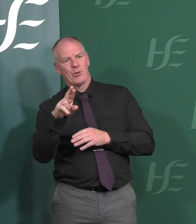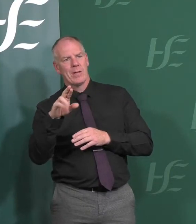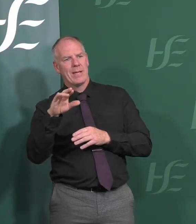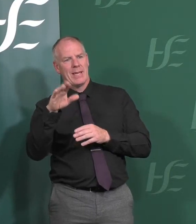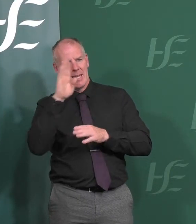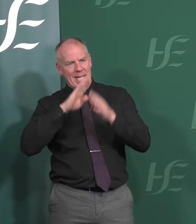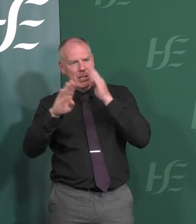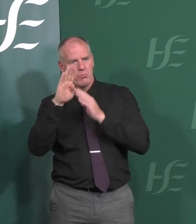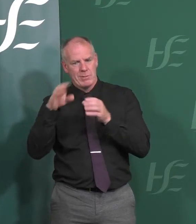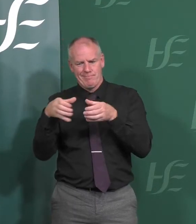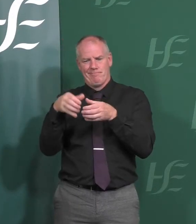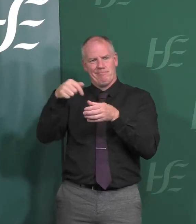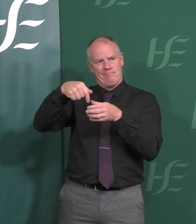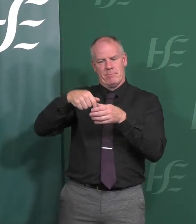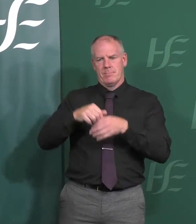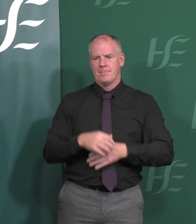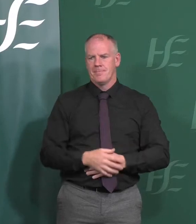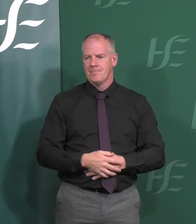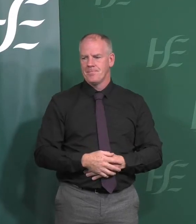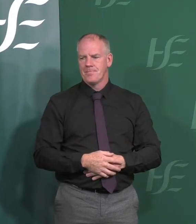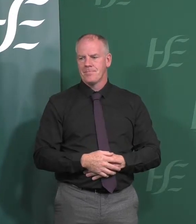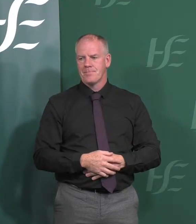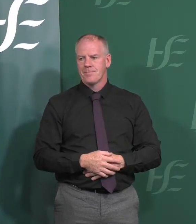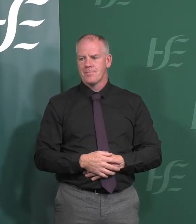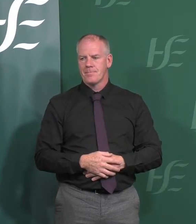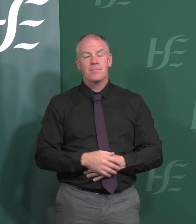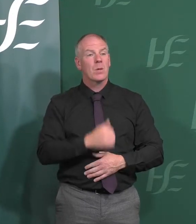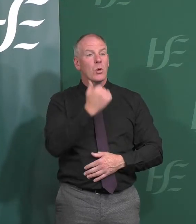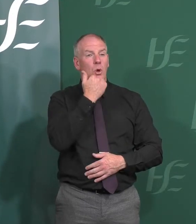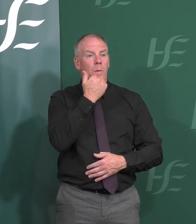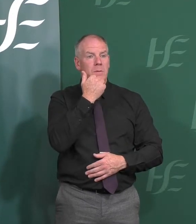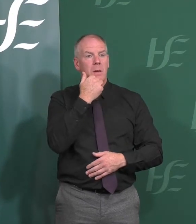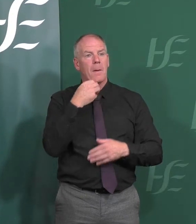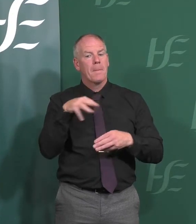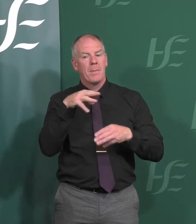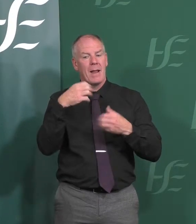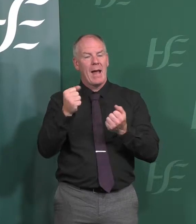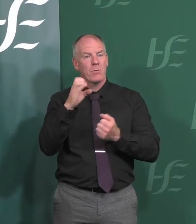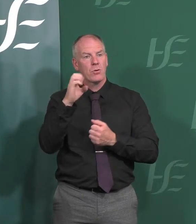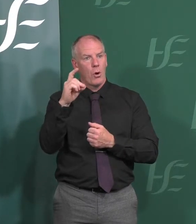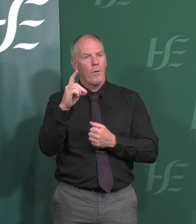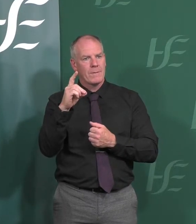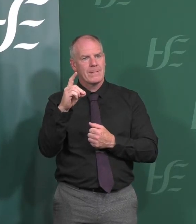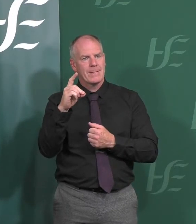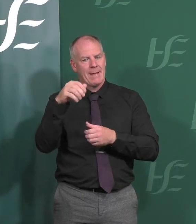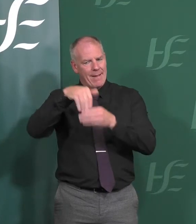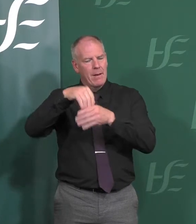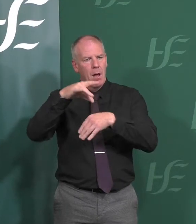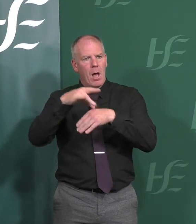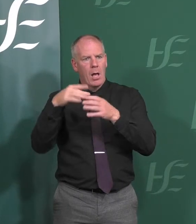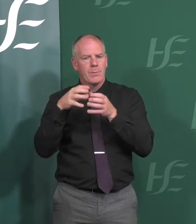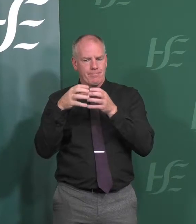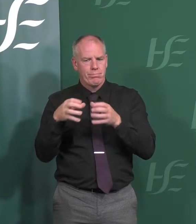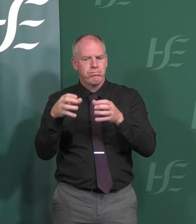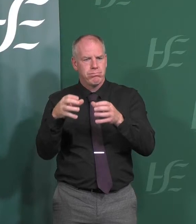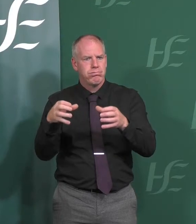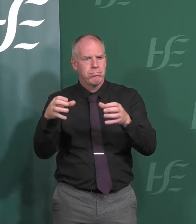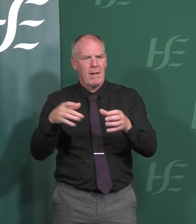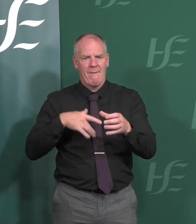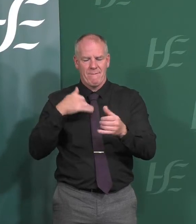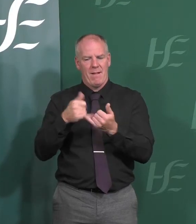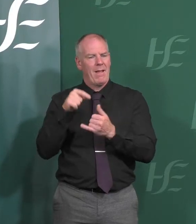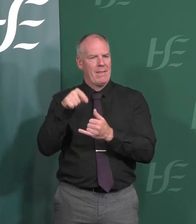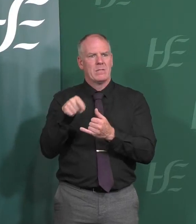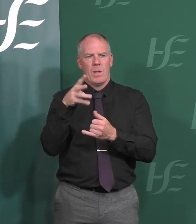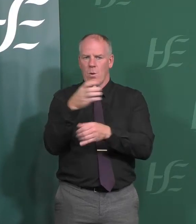units. The numbers of people in COVID-19 in hospital continues to rise, and we do project to see